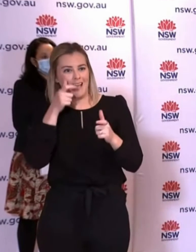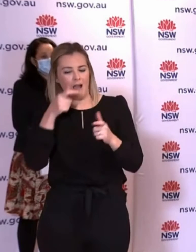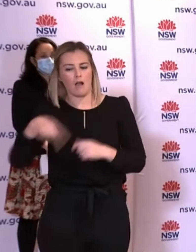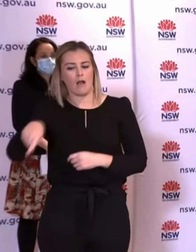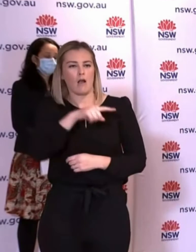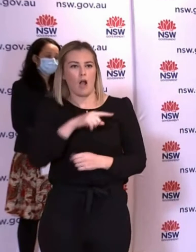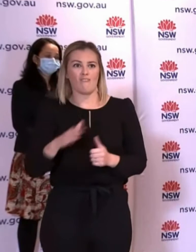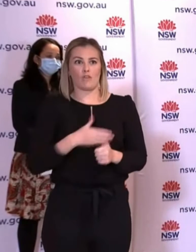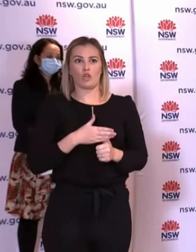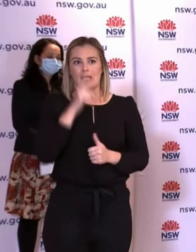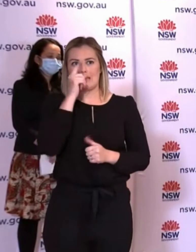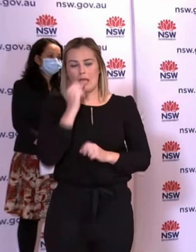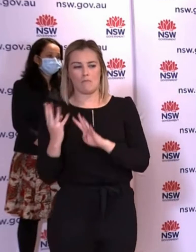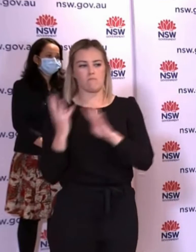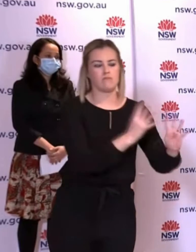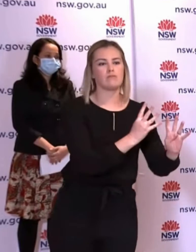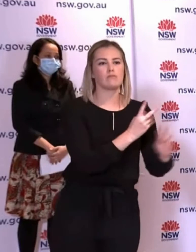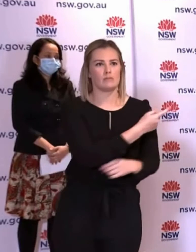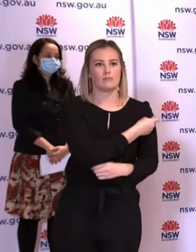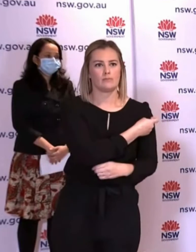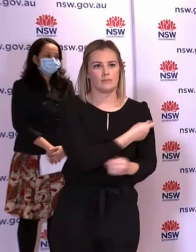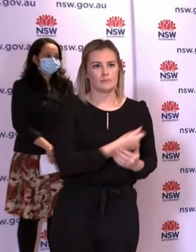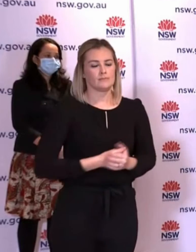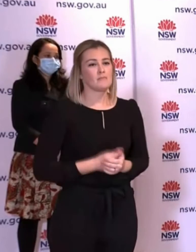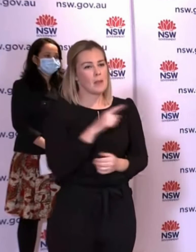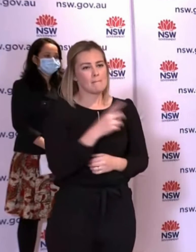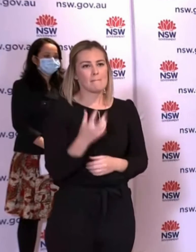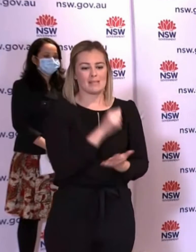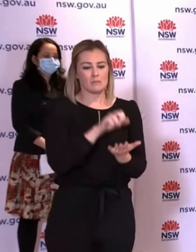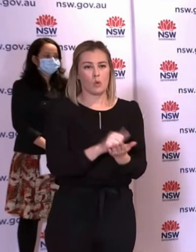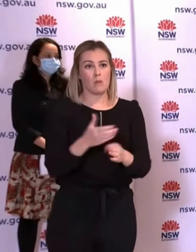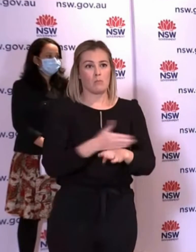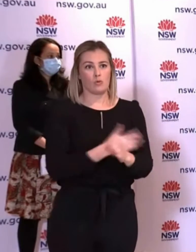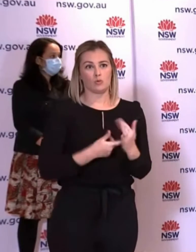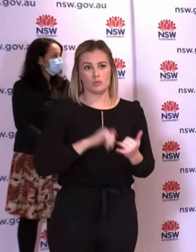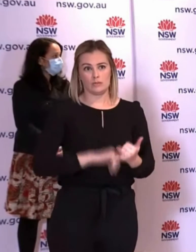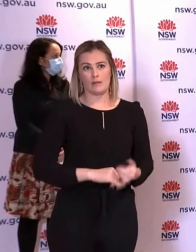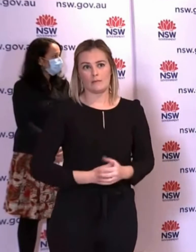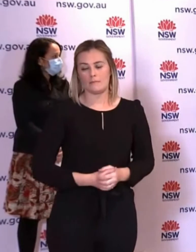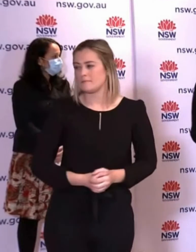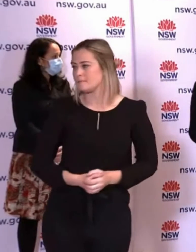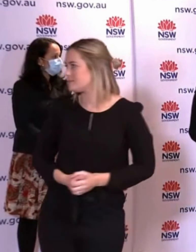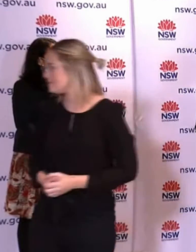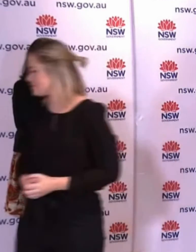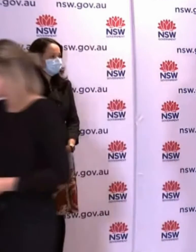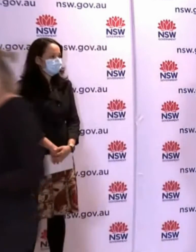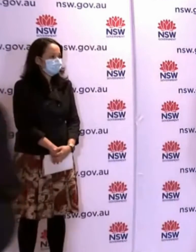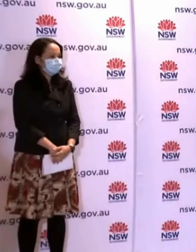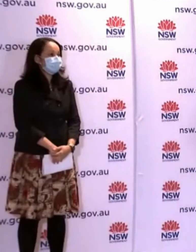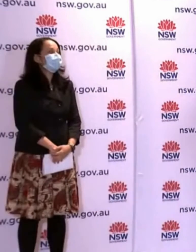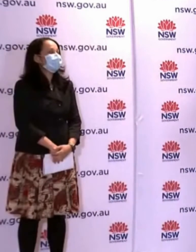no later than Tuesday of this week for those bookings to be made. Thank you. Thank you.